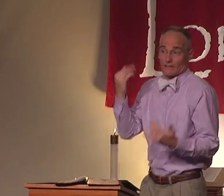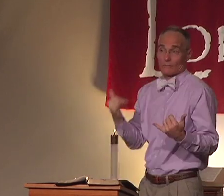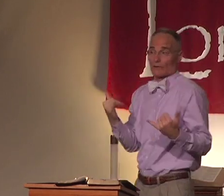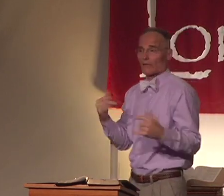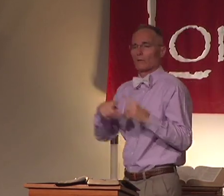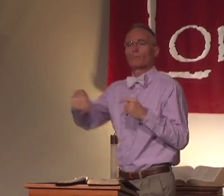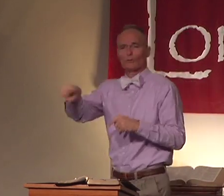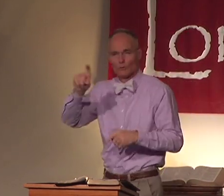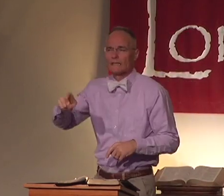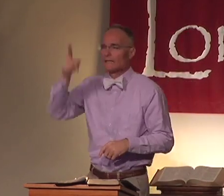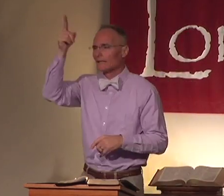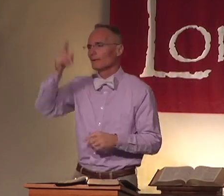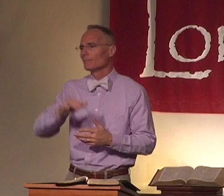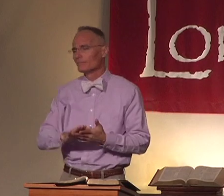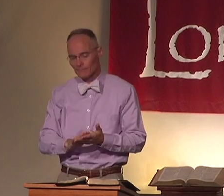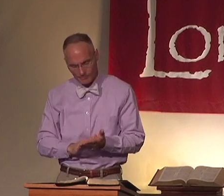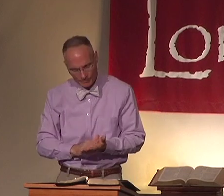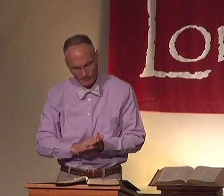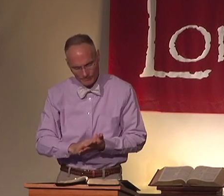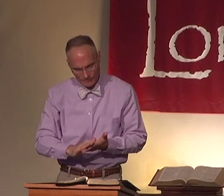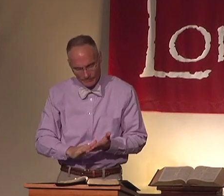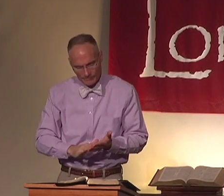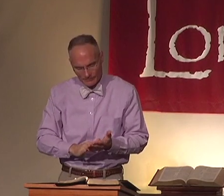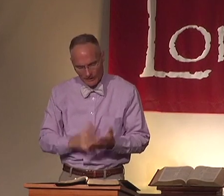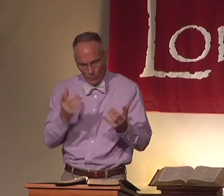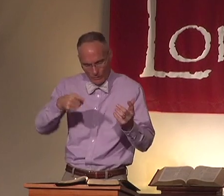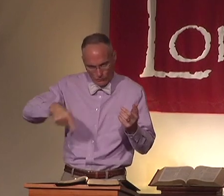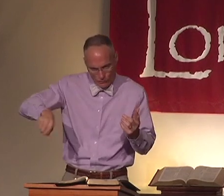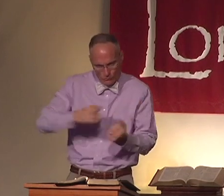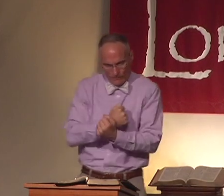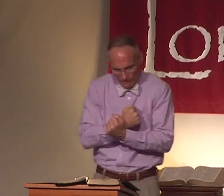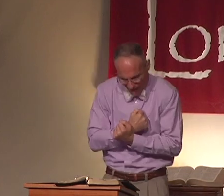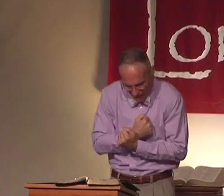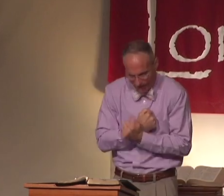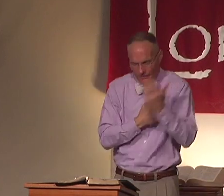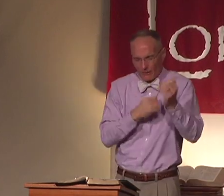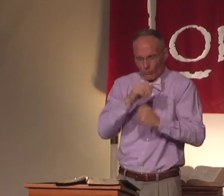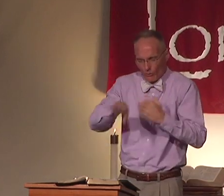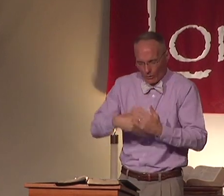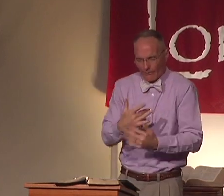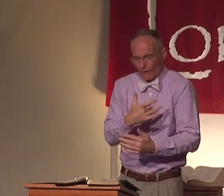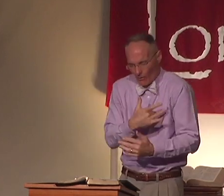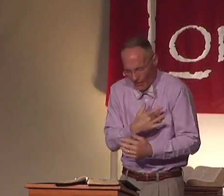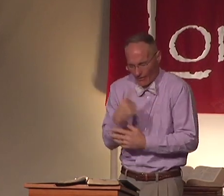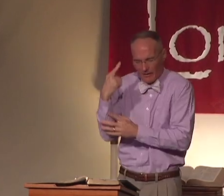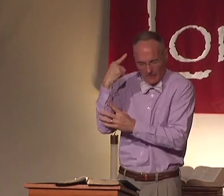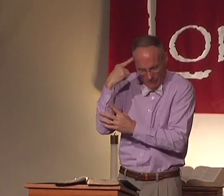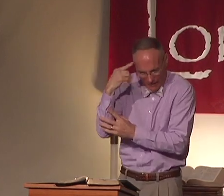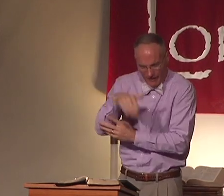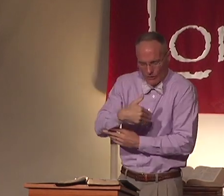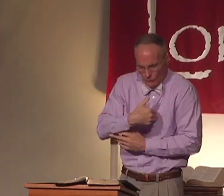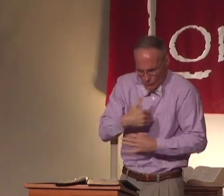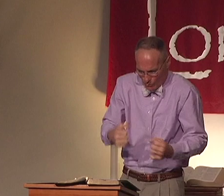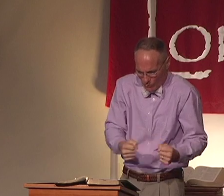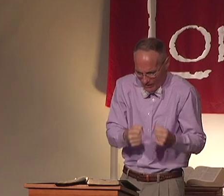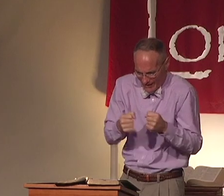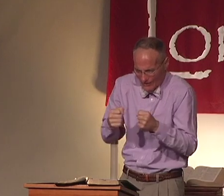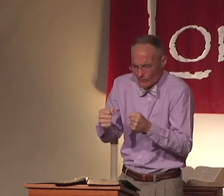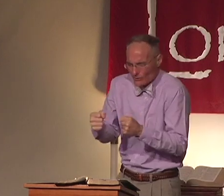You may not realize it right now, but you need him. When you love him with all your heart, your mind, your soul,